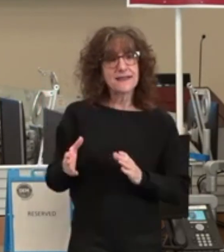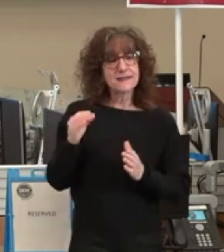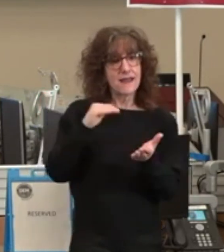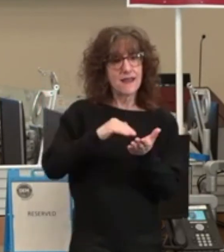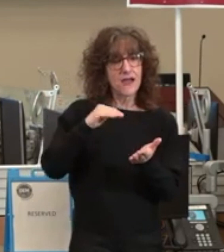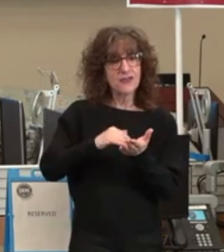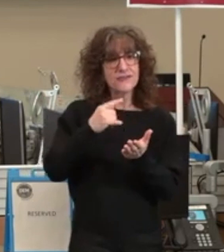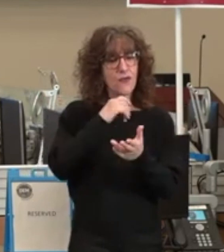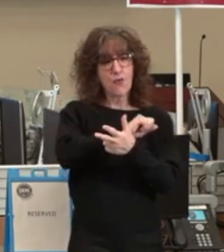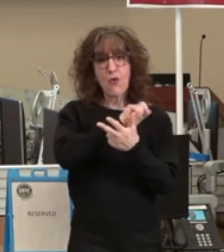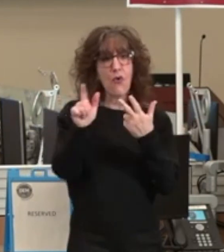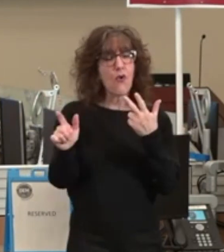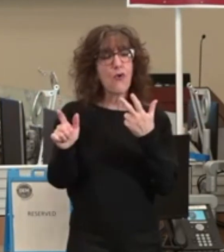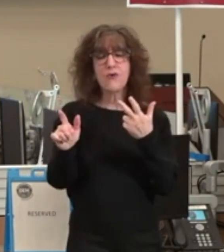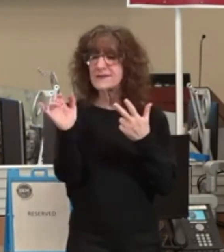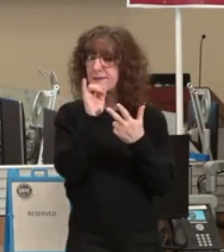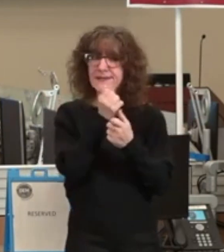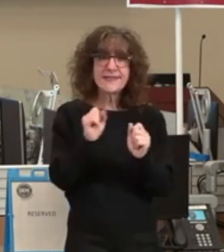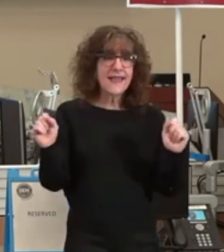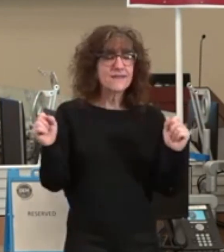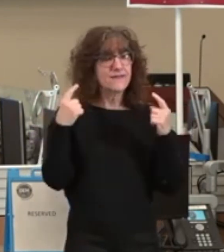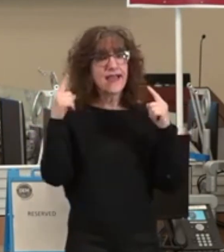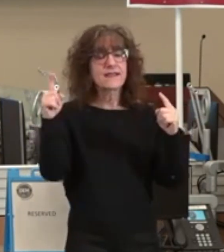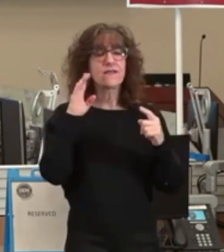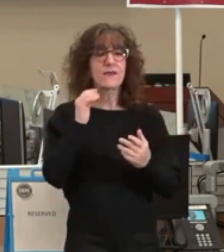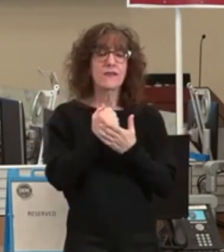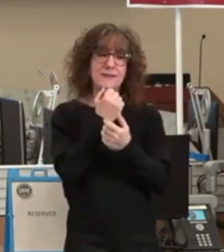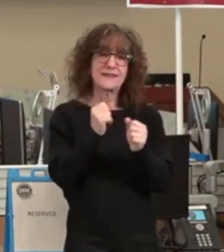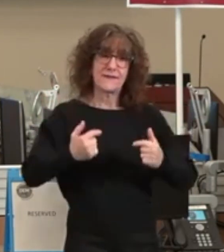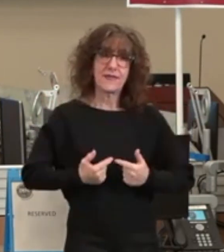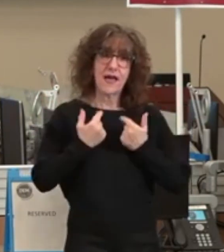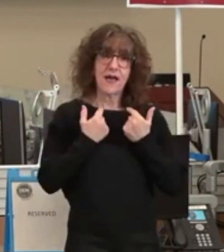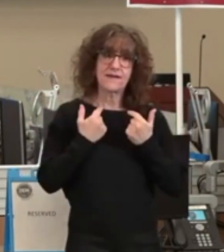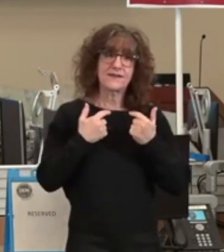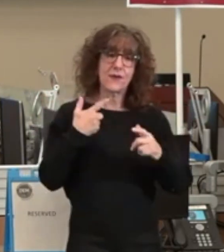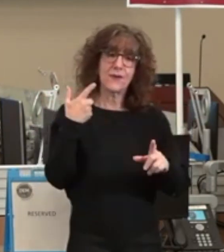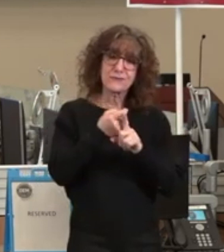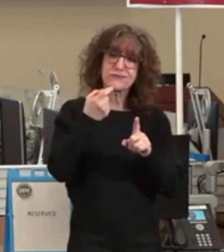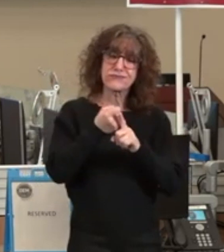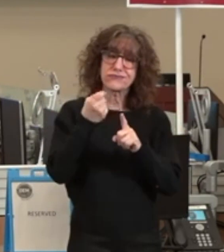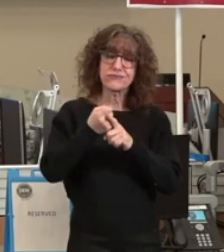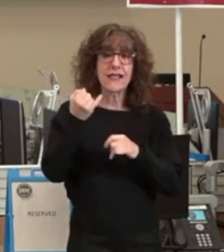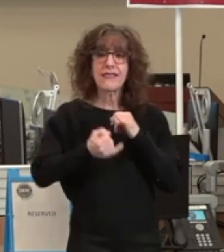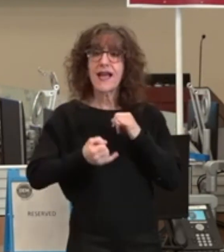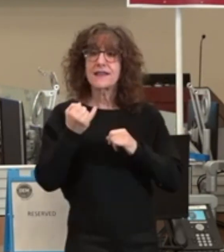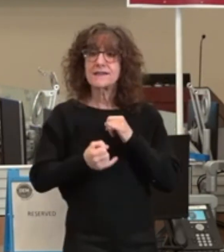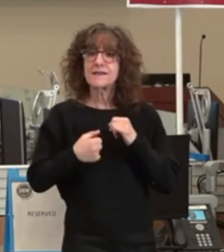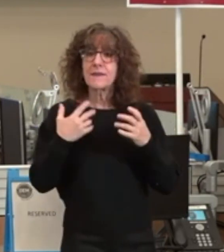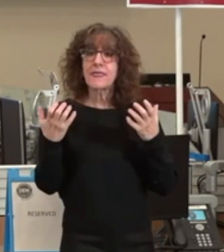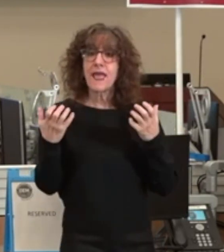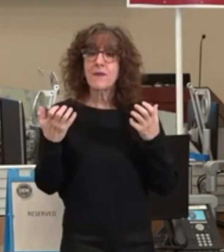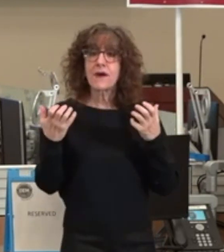doctors have told us that they are all safe and effective and will help save our lives. And so we're going to administer those vaccines. Finally, I want